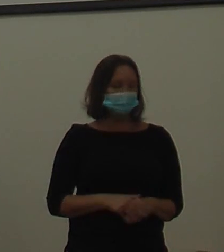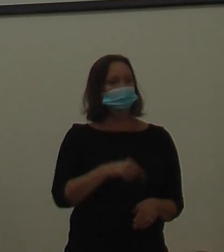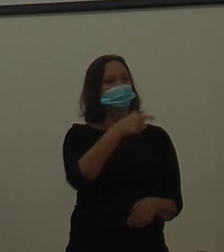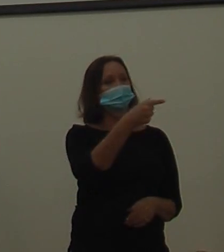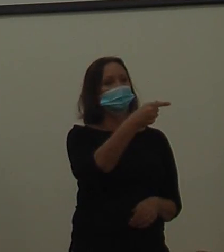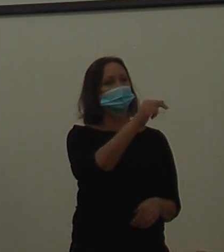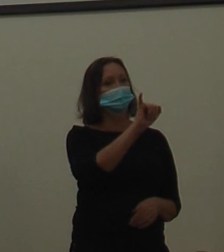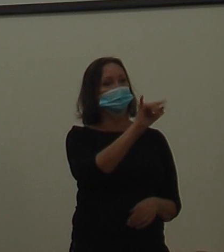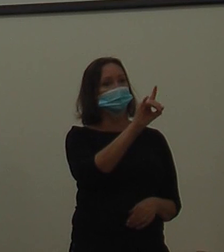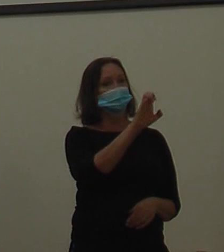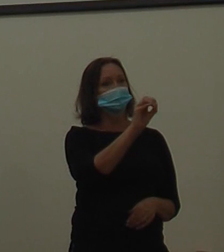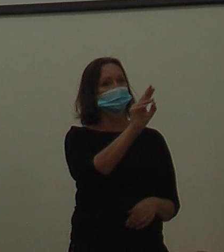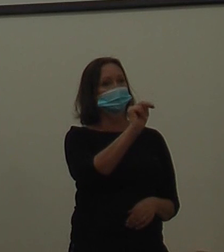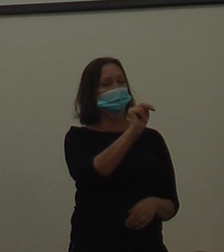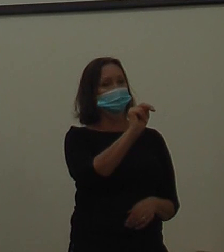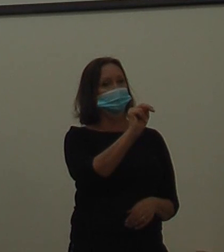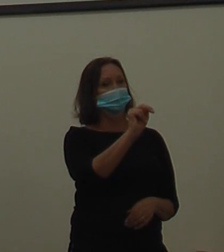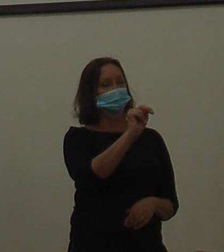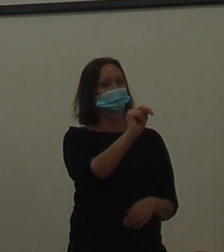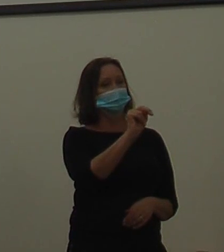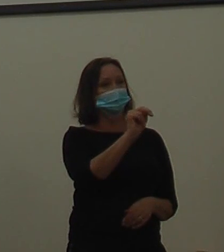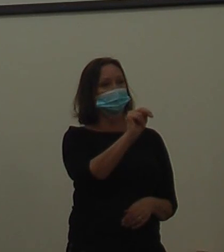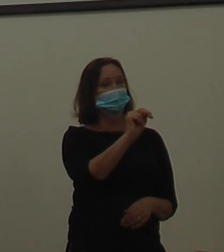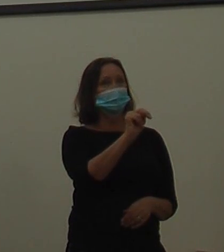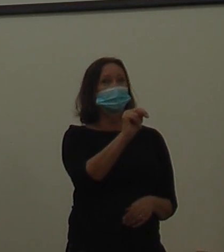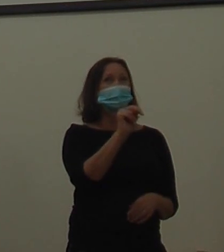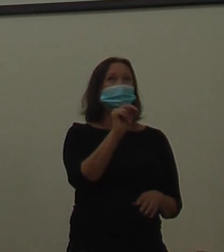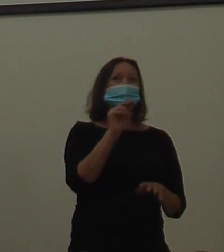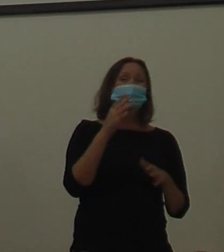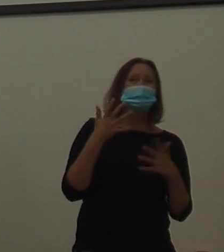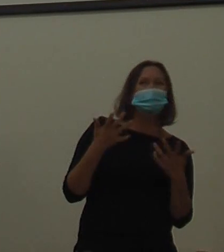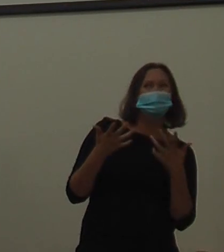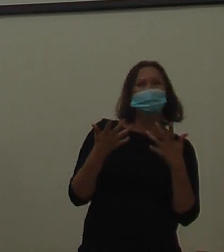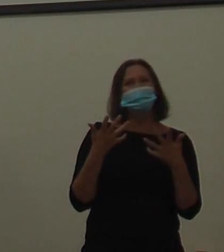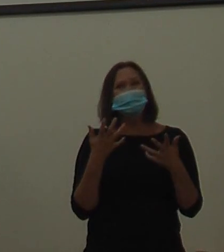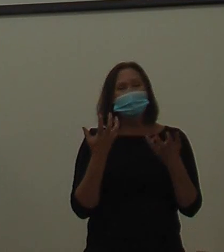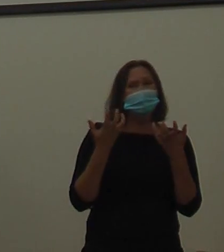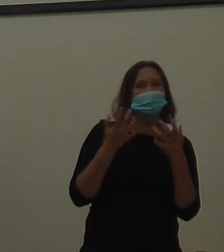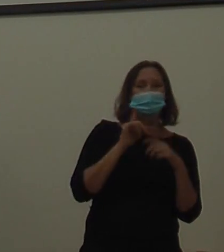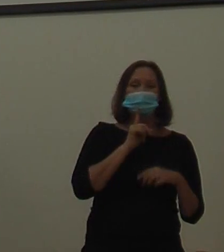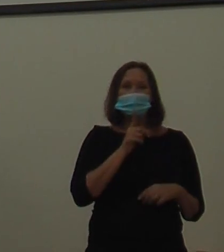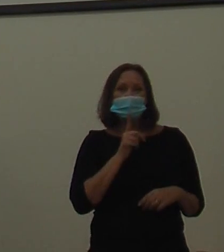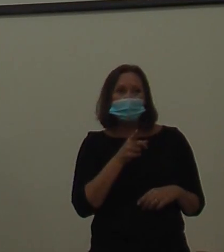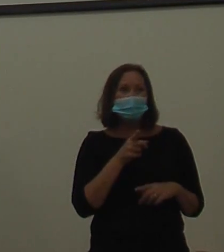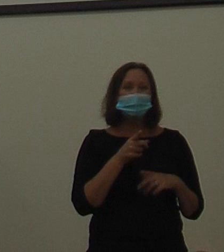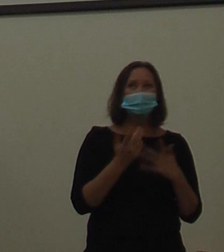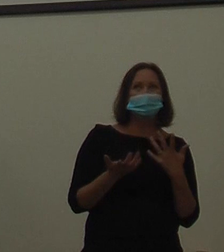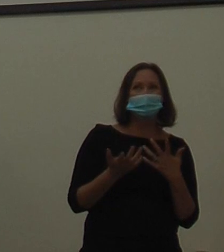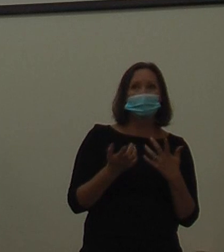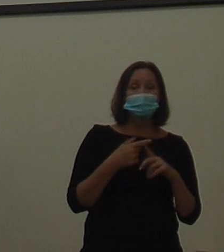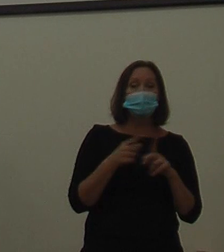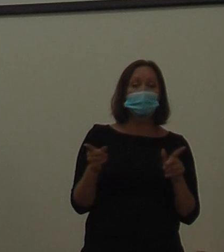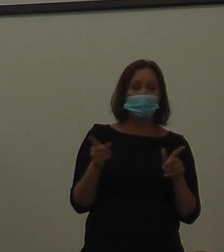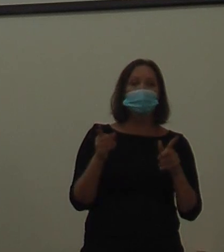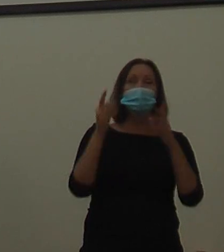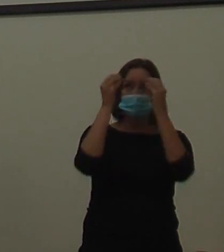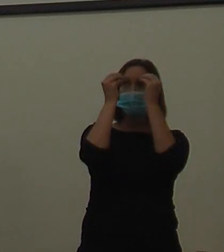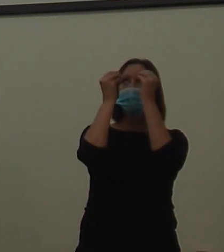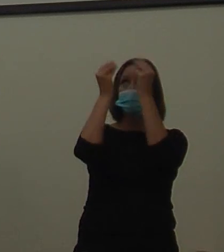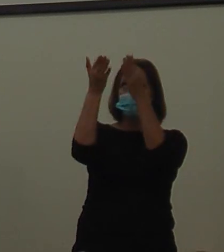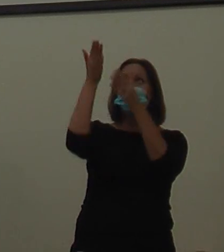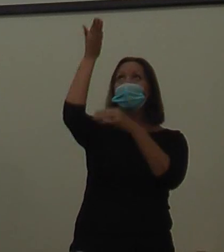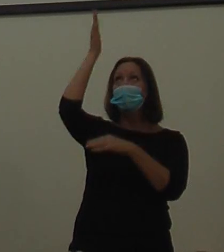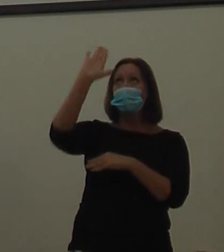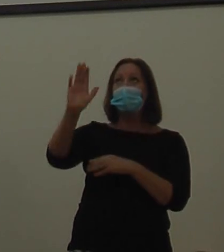Gideon was reluctant, but yet he listened to God and followed Him.